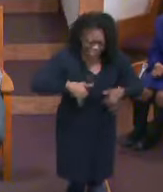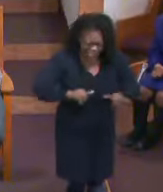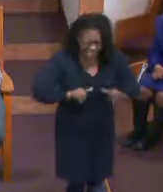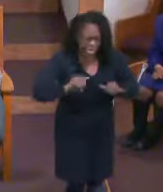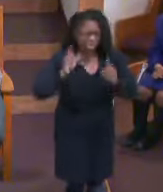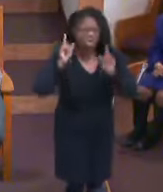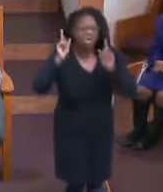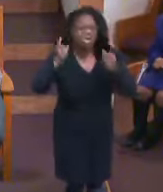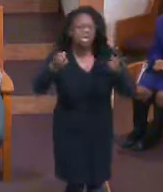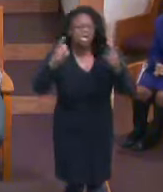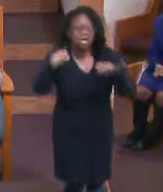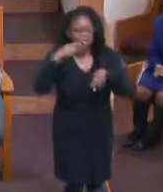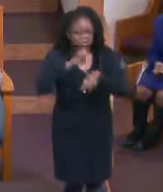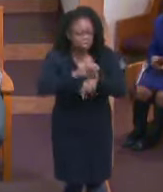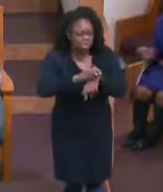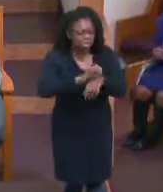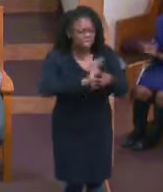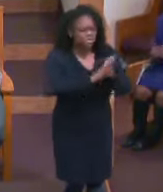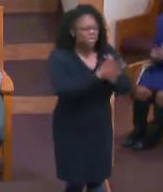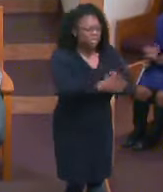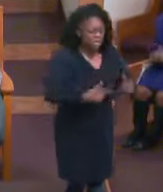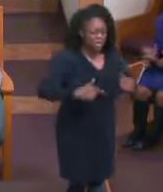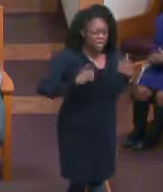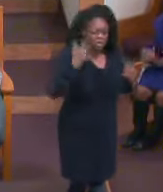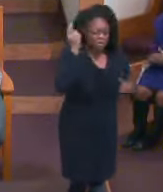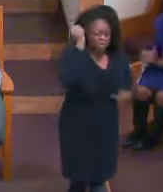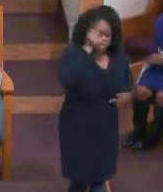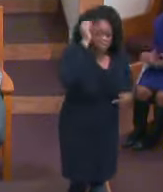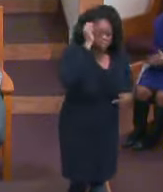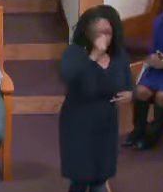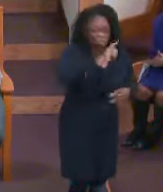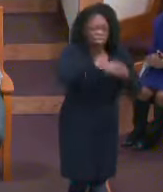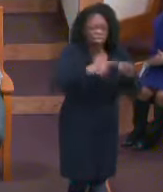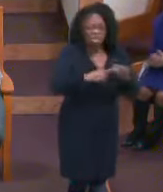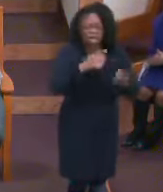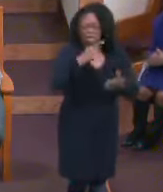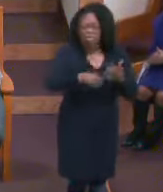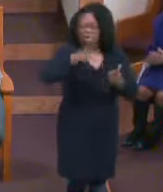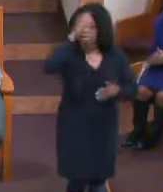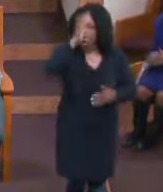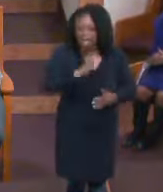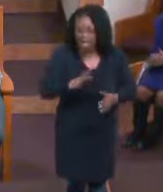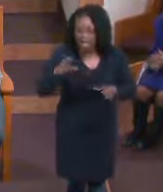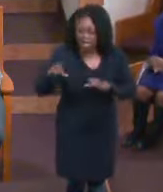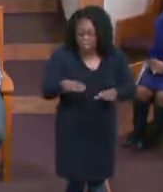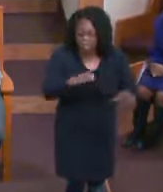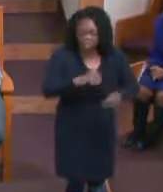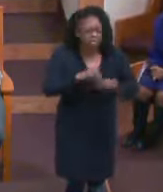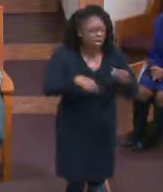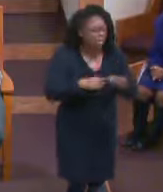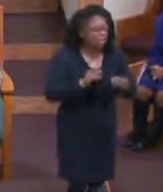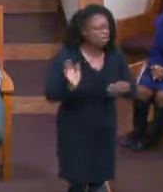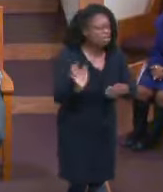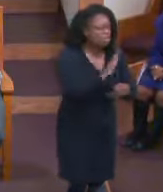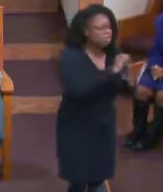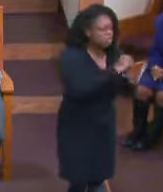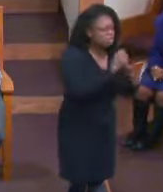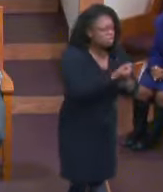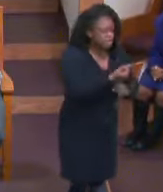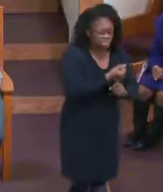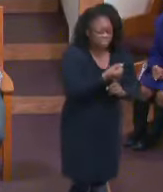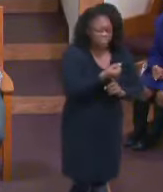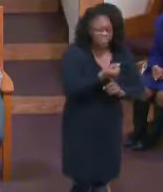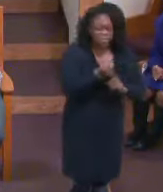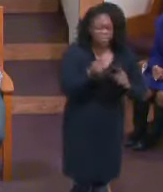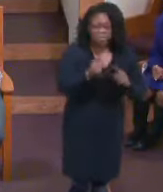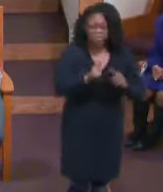to be a living testimony of what God can do about and in your situation. But then ultimately,